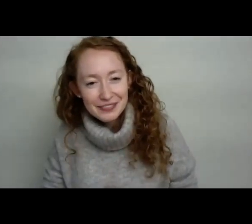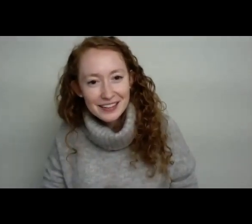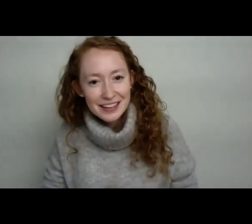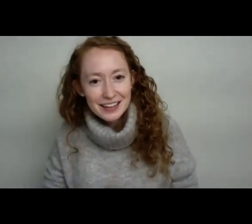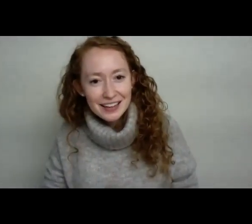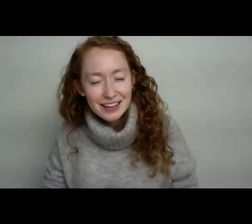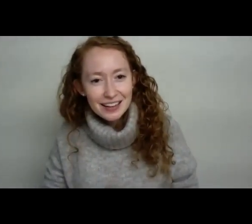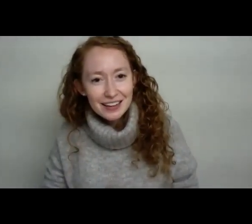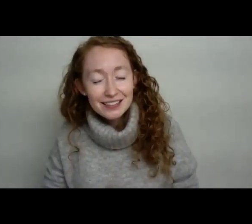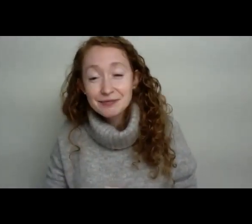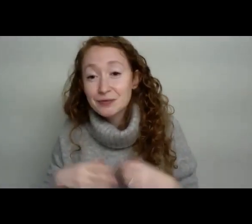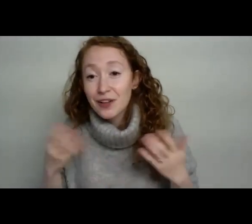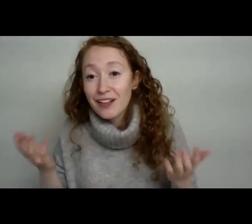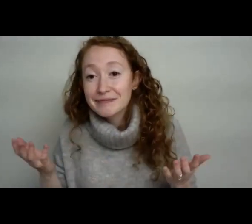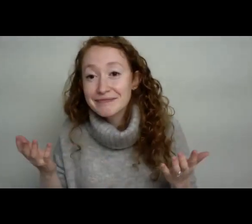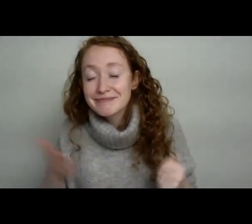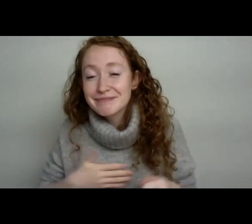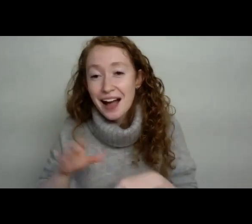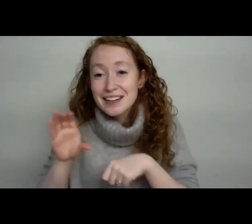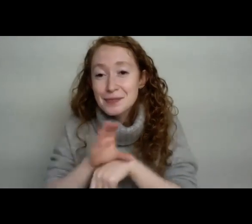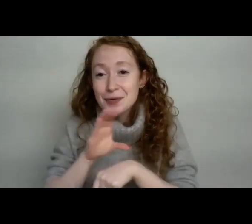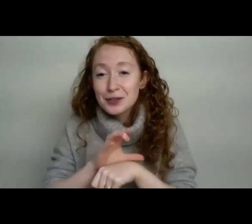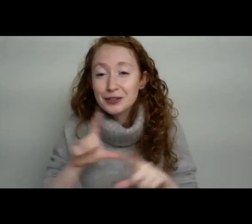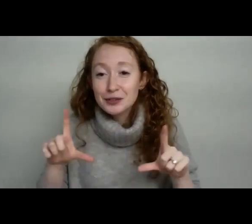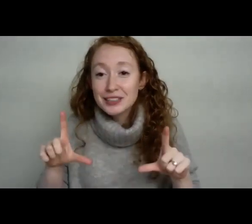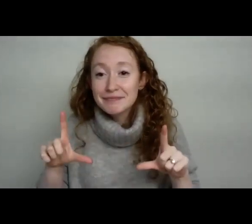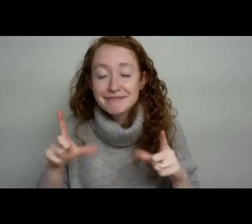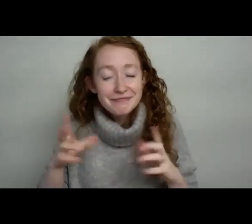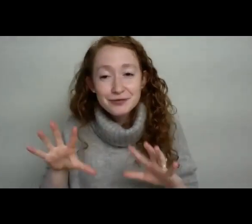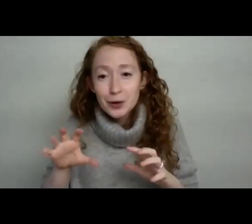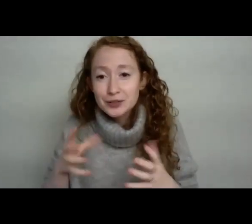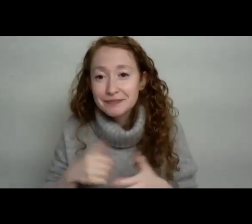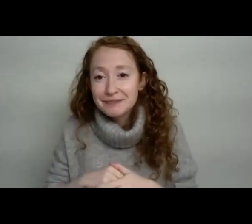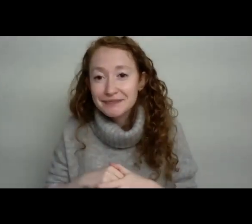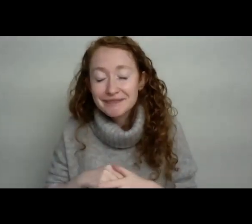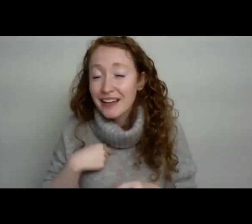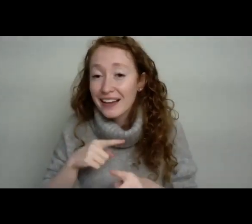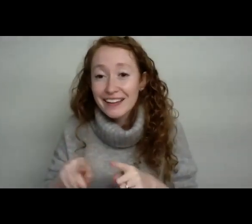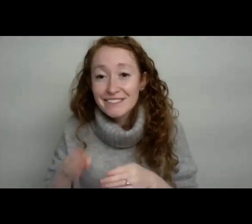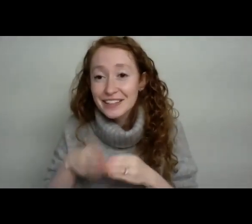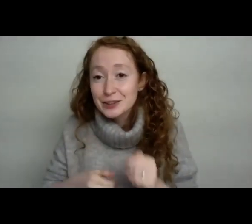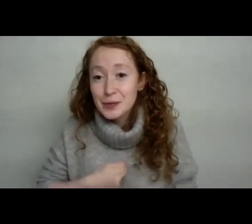Wow. Well, my computer screen is not moving down, so I cannot, in fact, finish this poem.